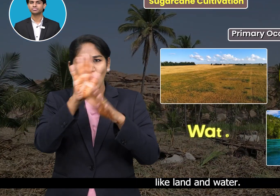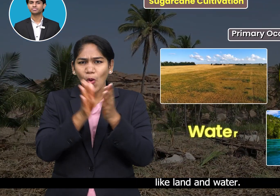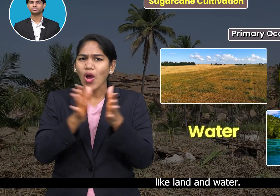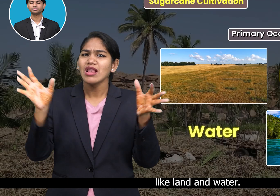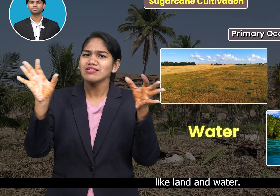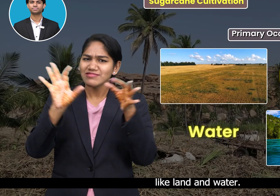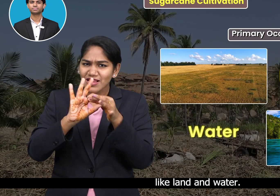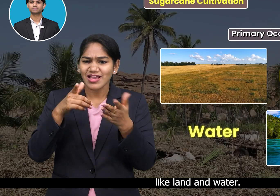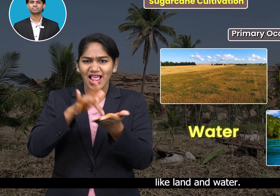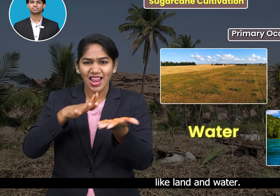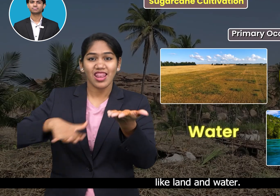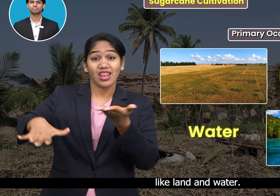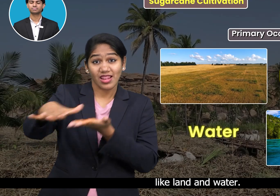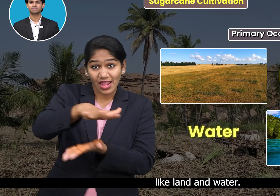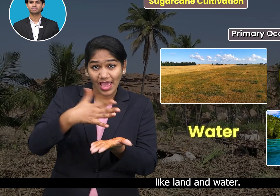water.